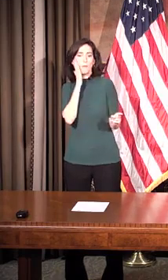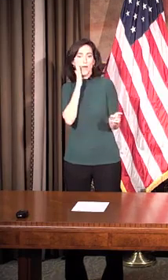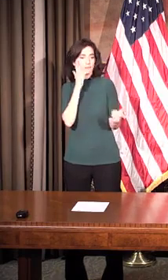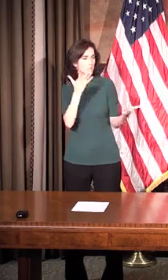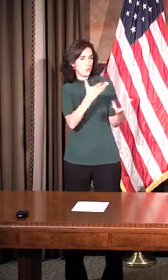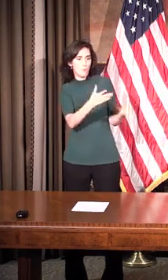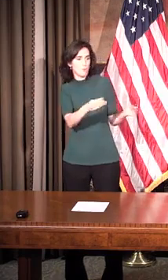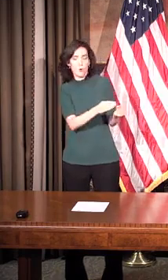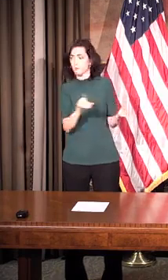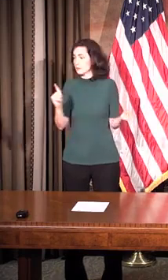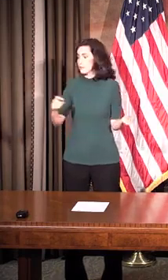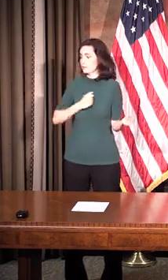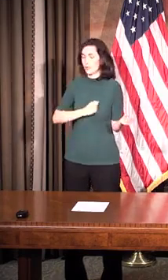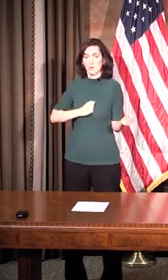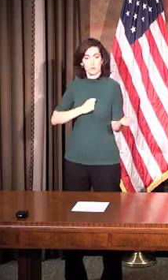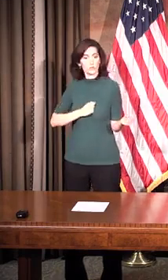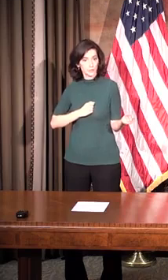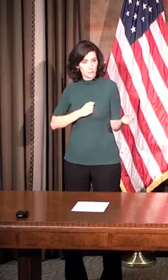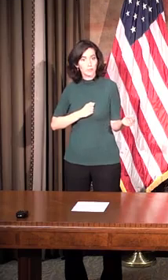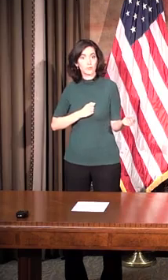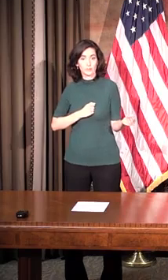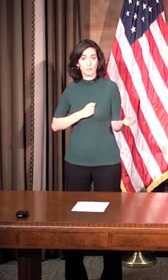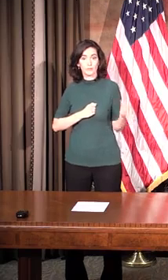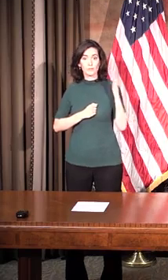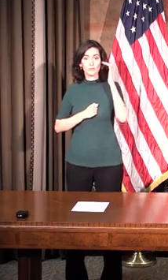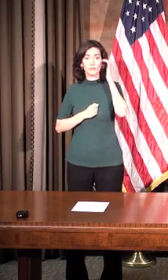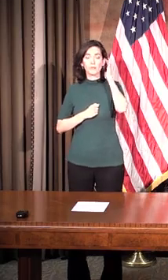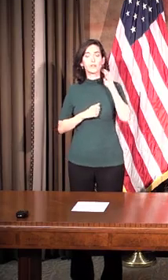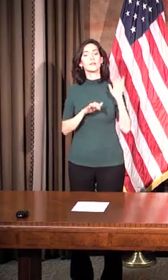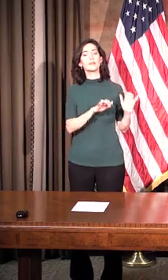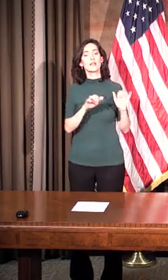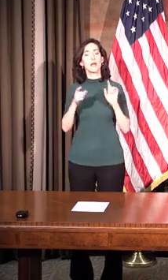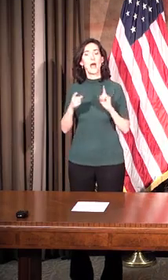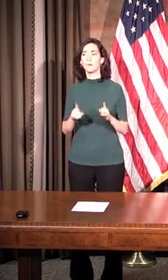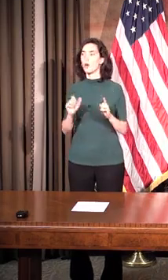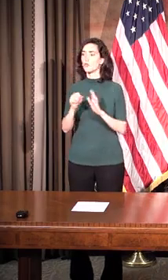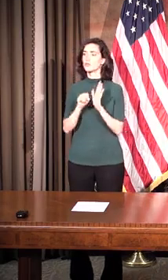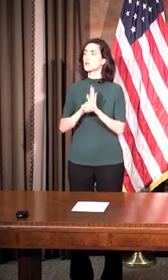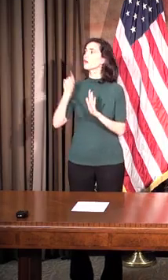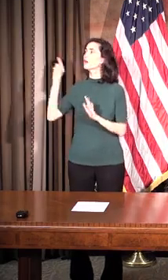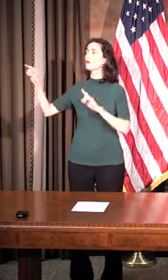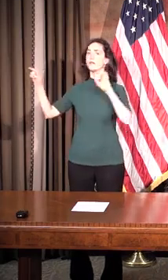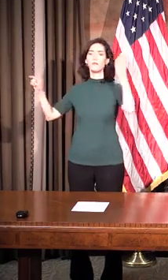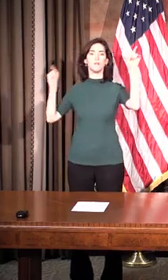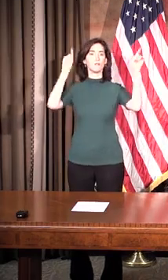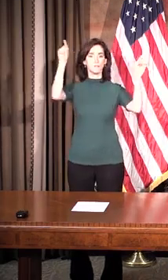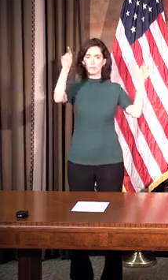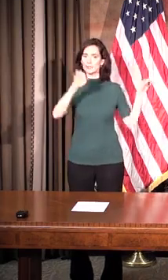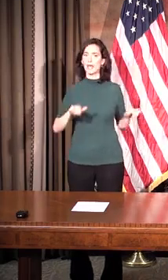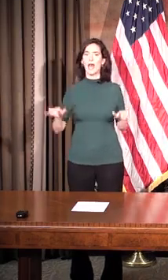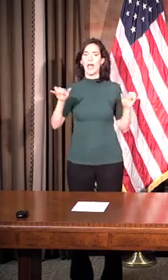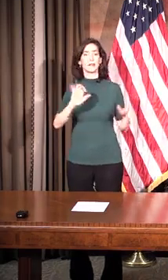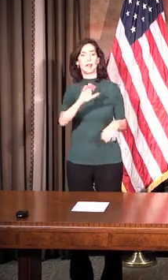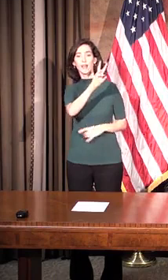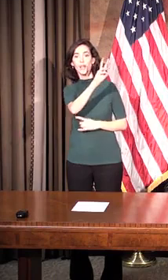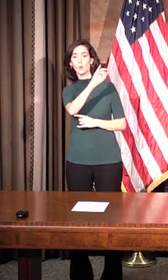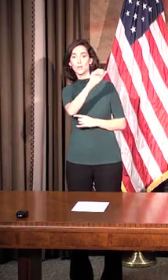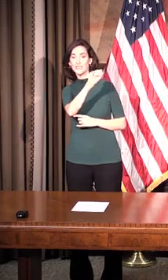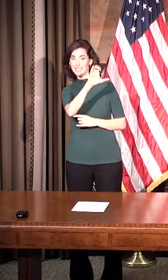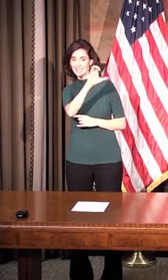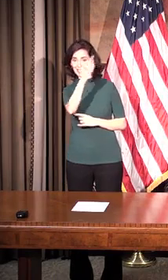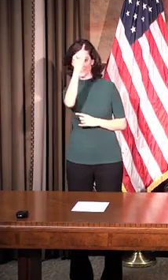We know that there's similar situations going on in many, many states, including the state of Wisconsin. Right